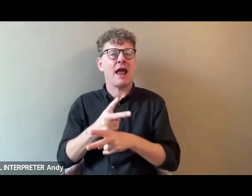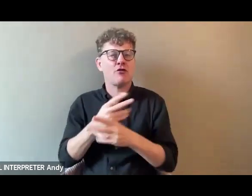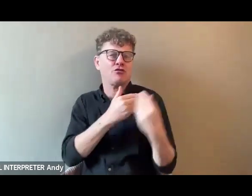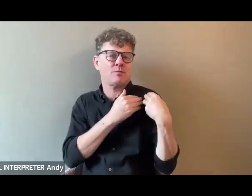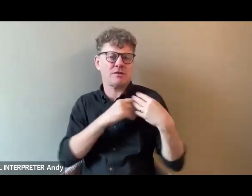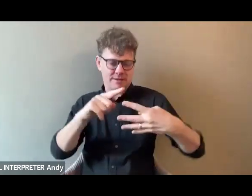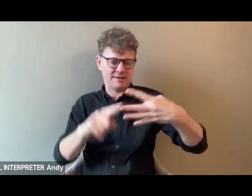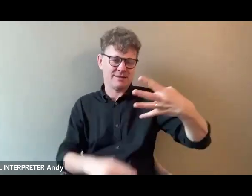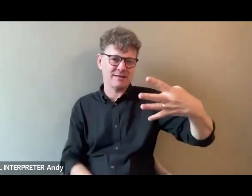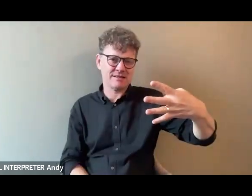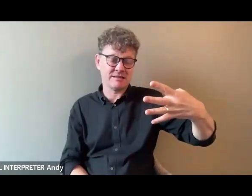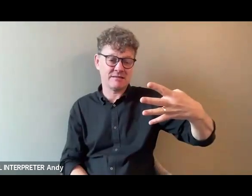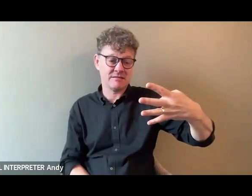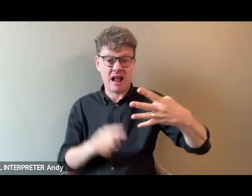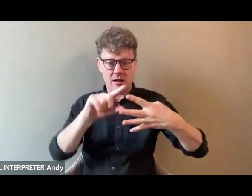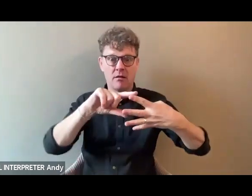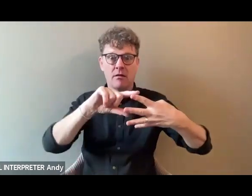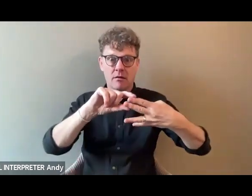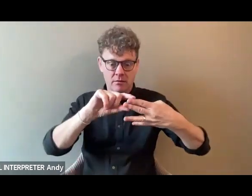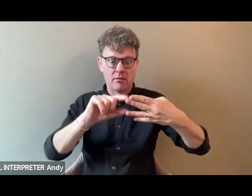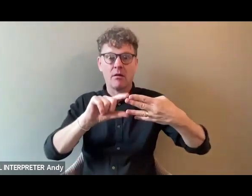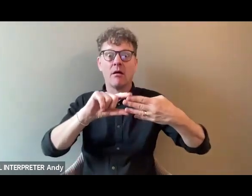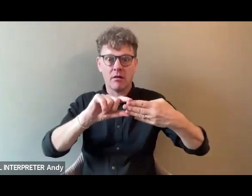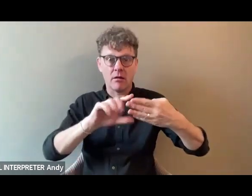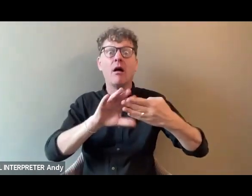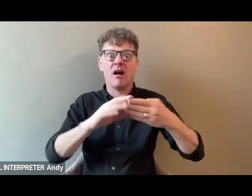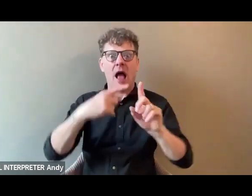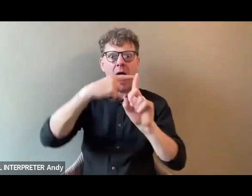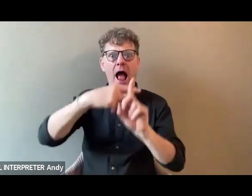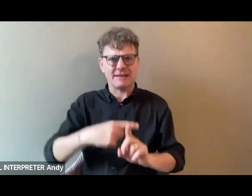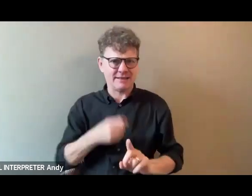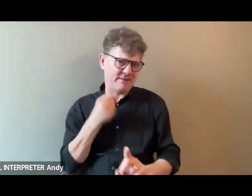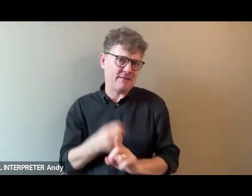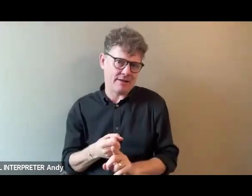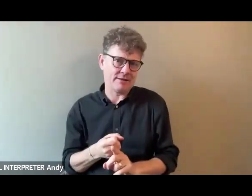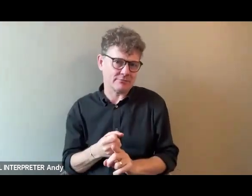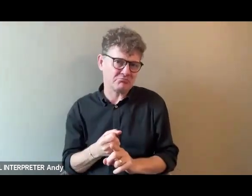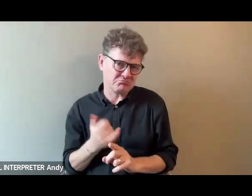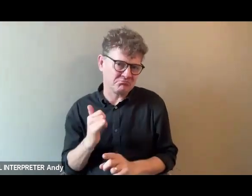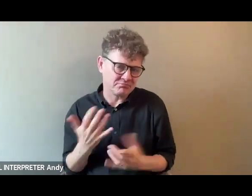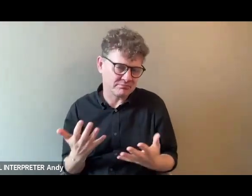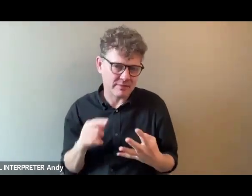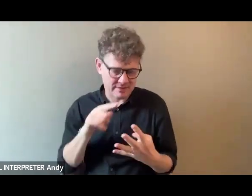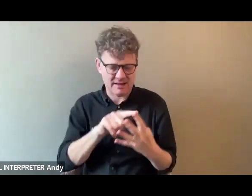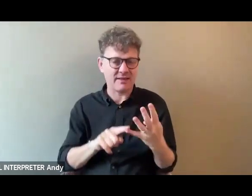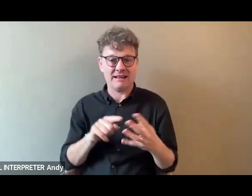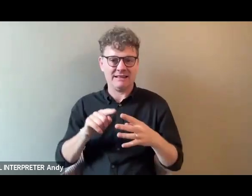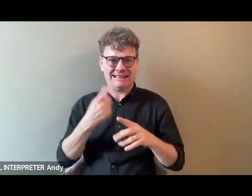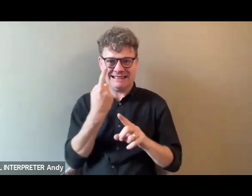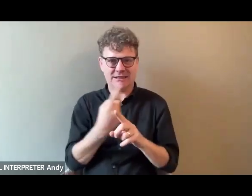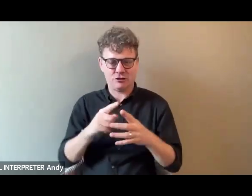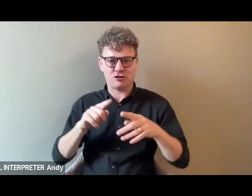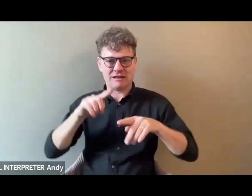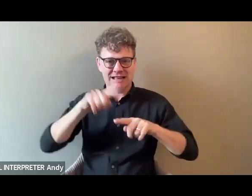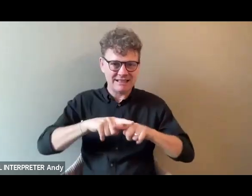it might be an additive effect, but it may vary intersection by intersection, but there's